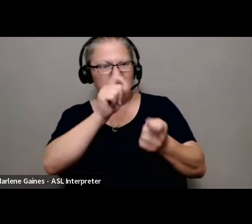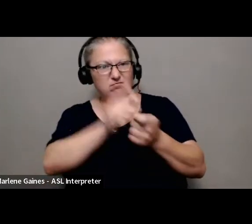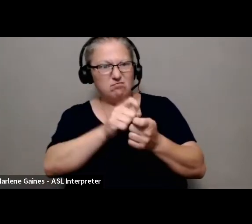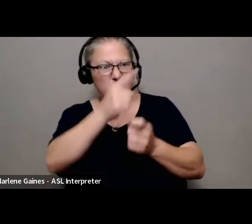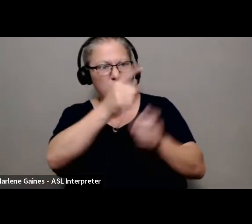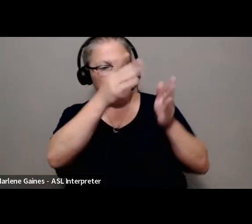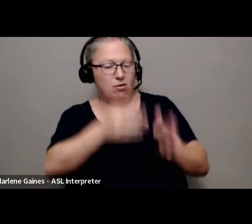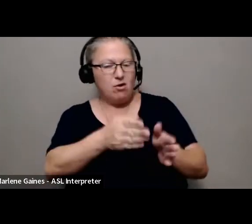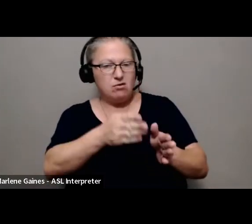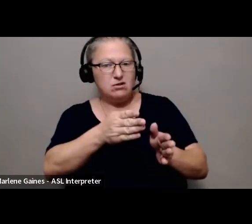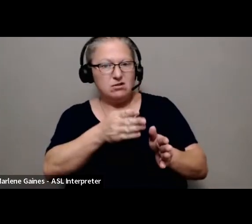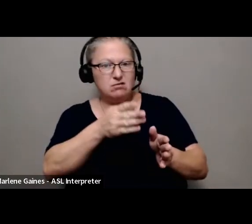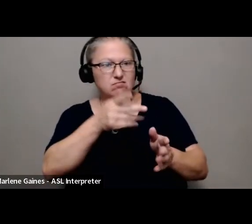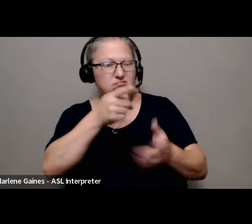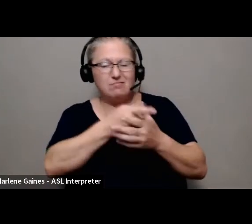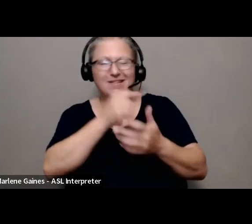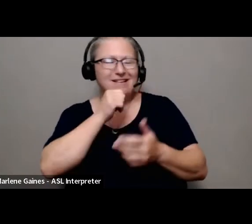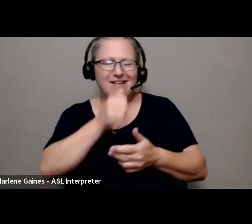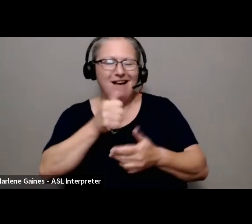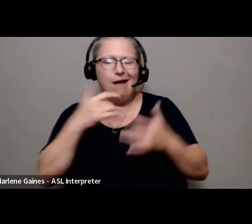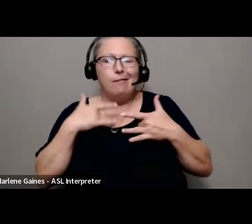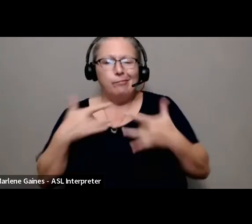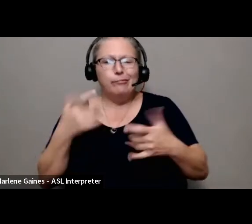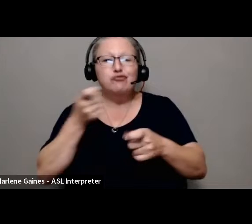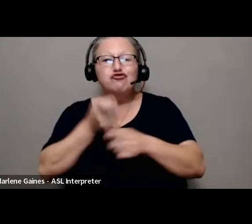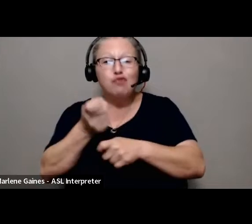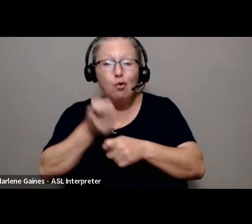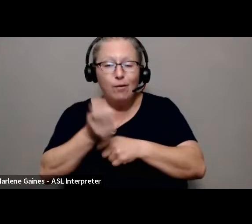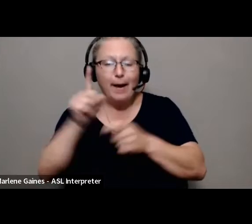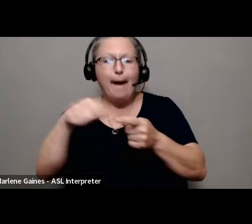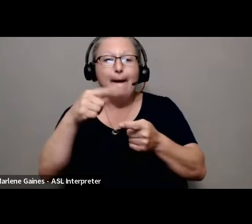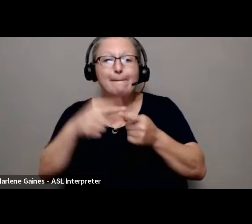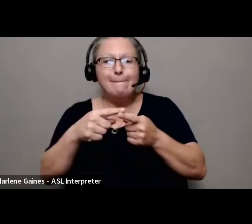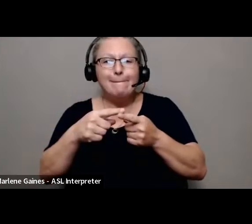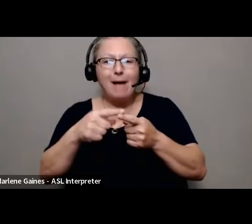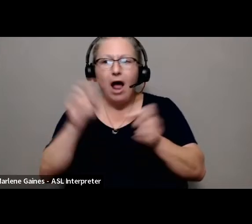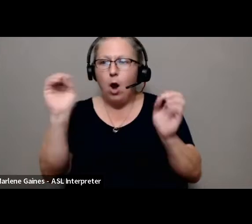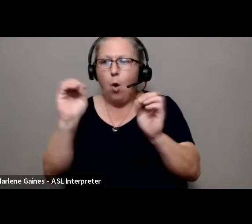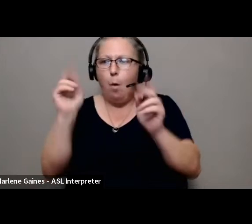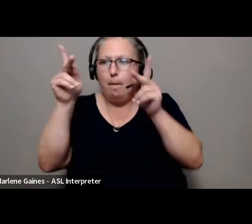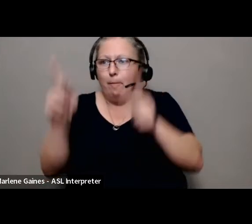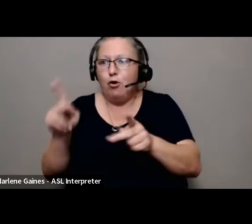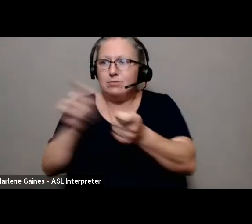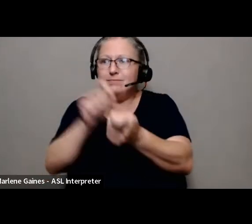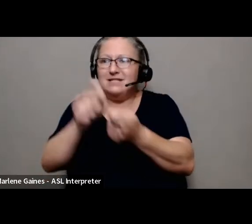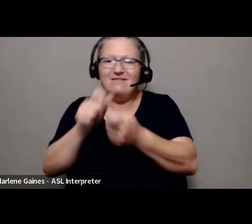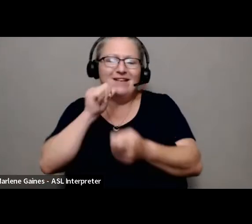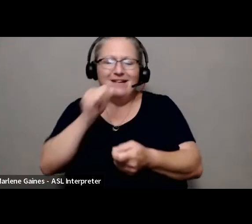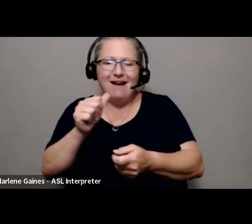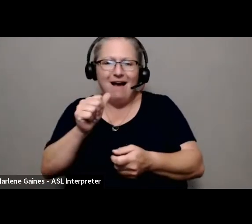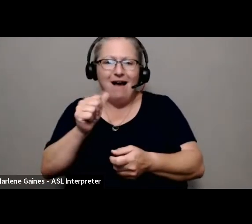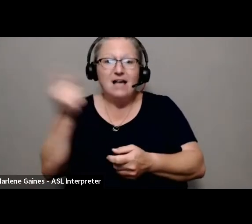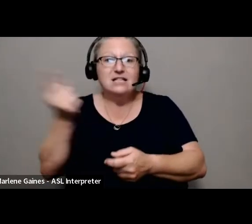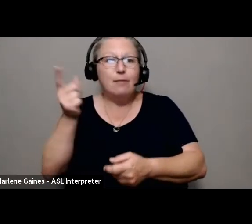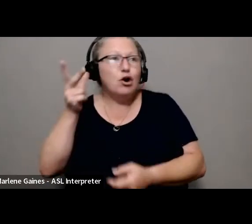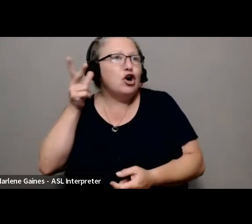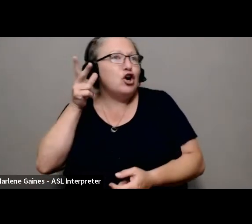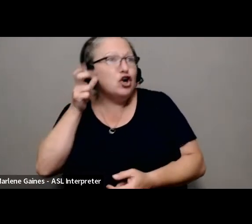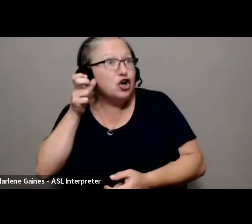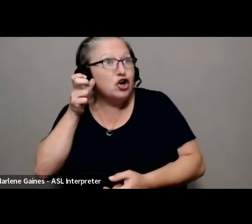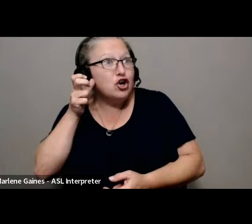one person. Usually it's a joke about no one in particular, and somebody overhears it